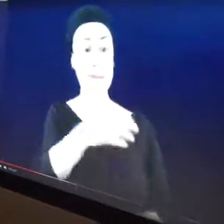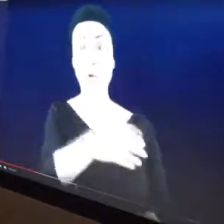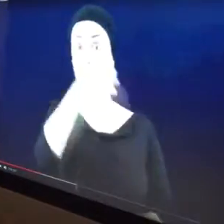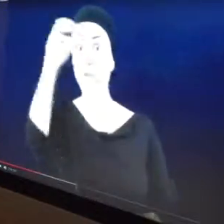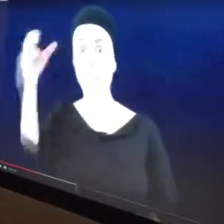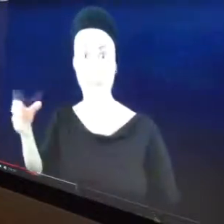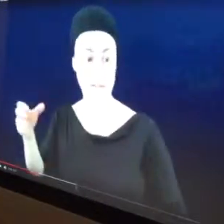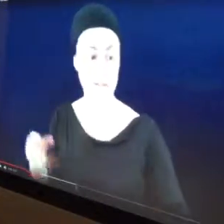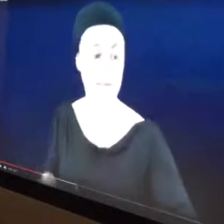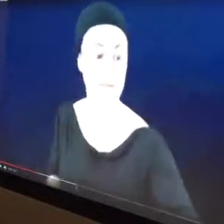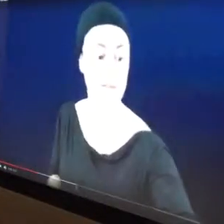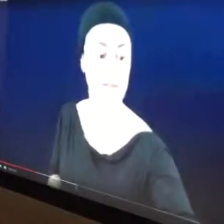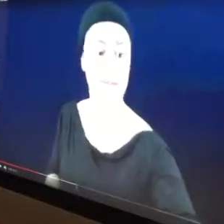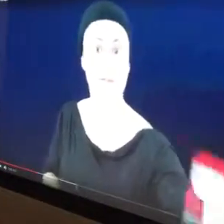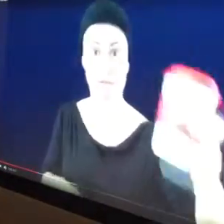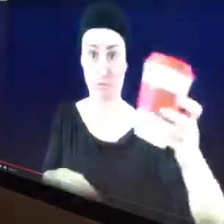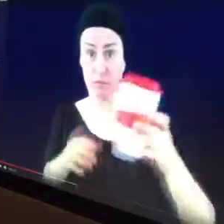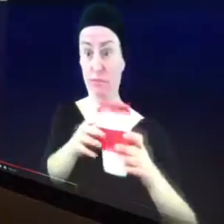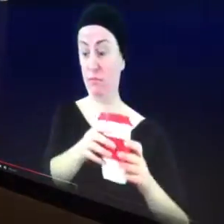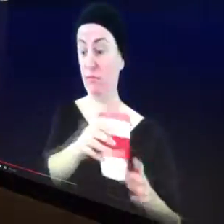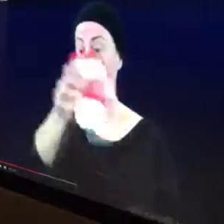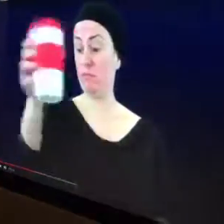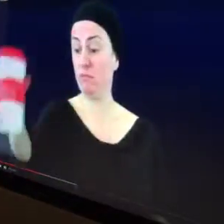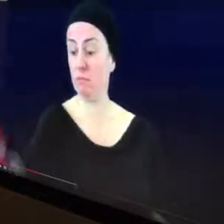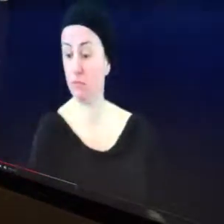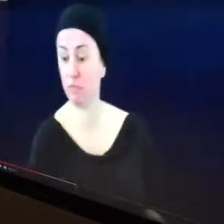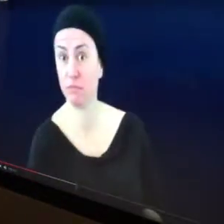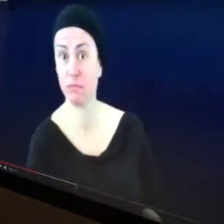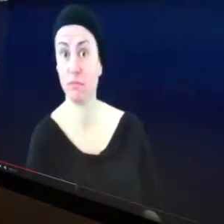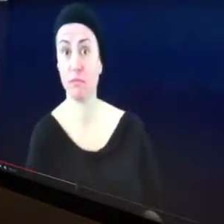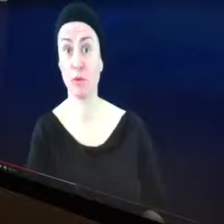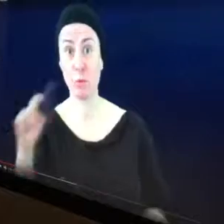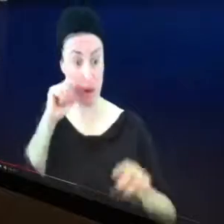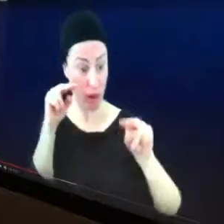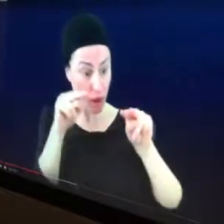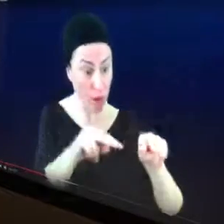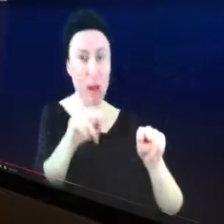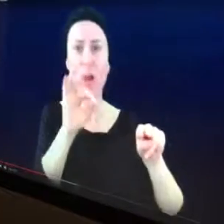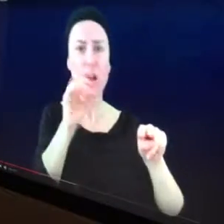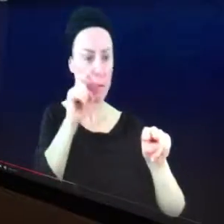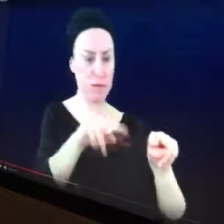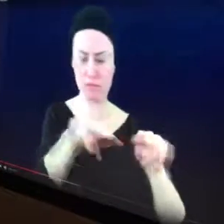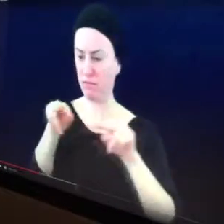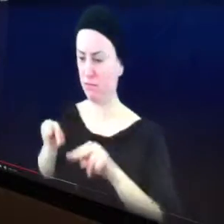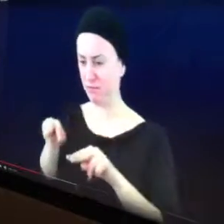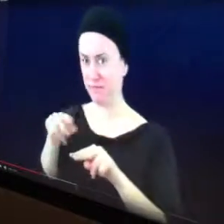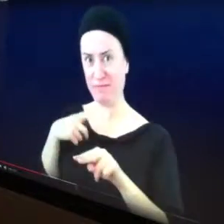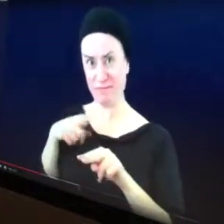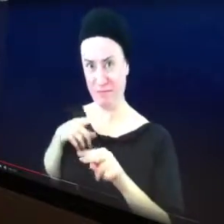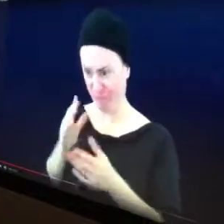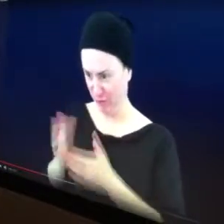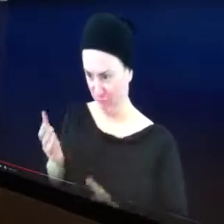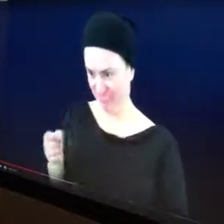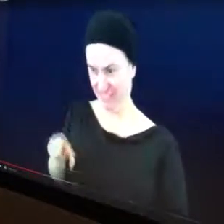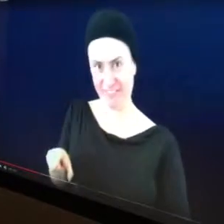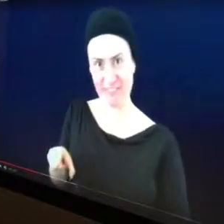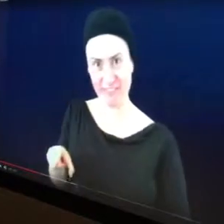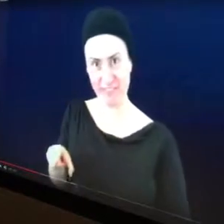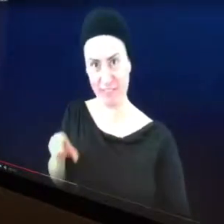in space. If I later move the mug to another location, like this, we wouldn't look in the original location, we change our eye gaze